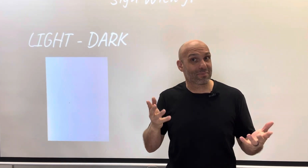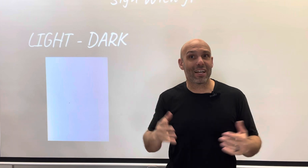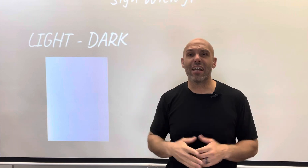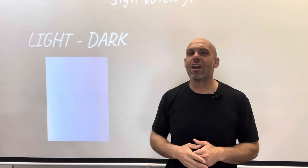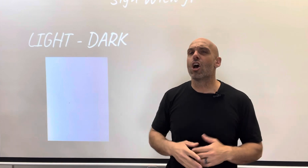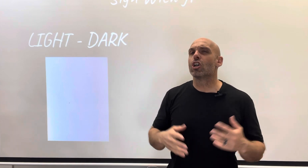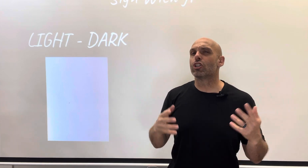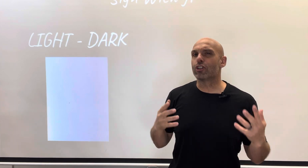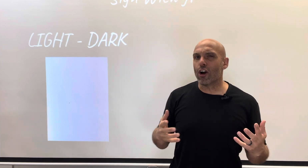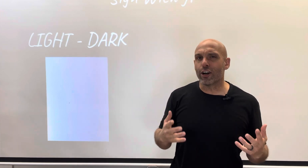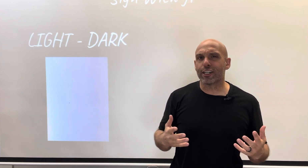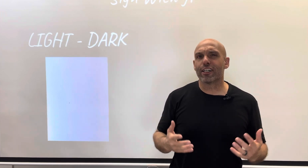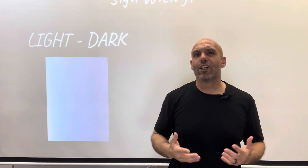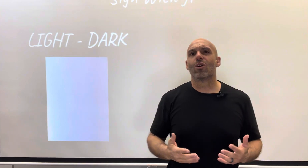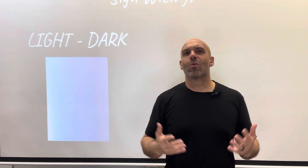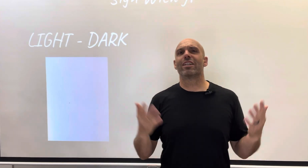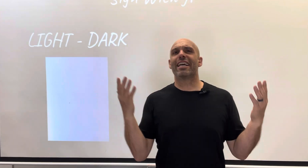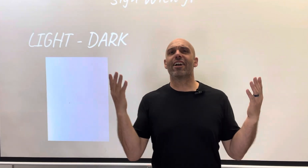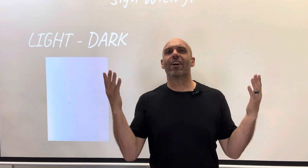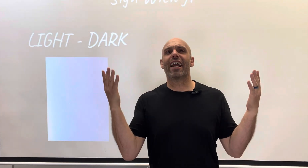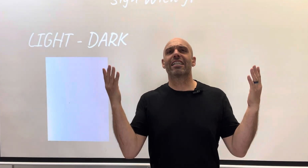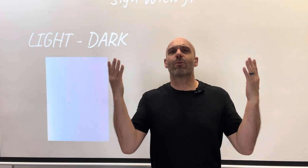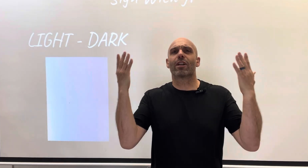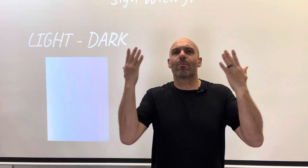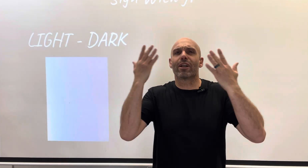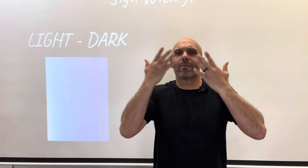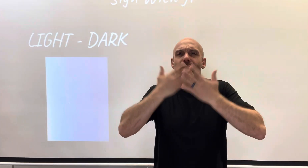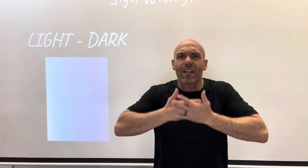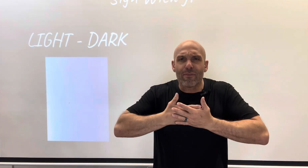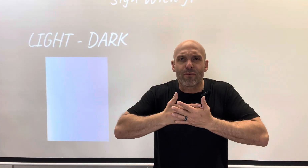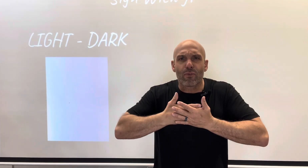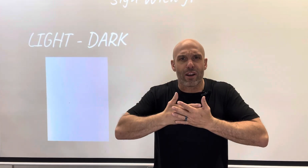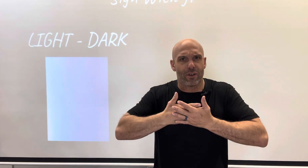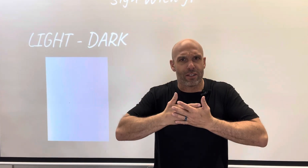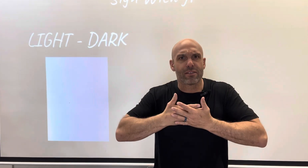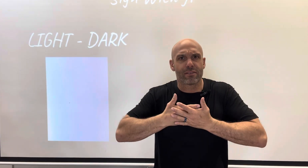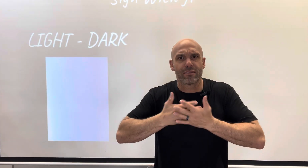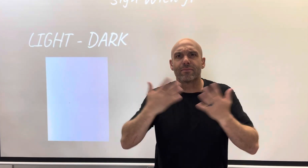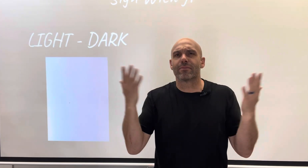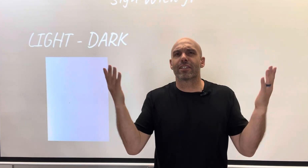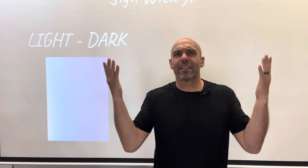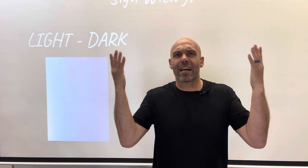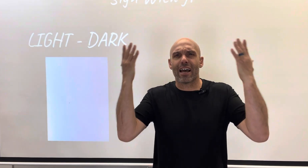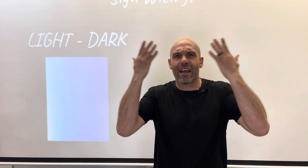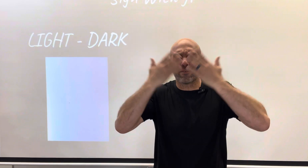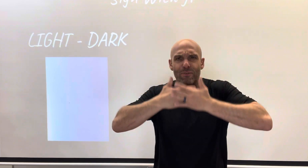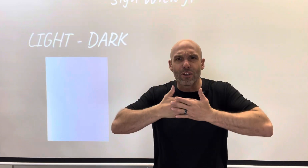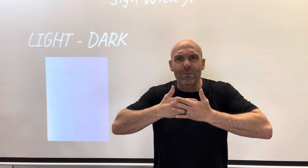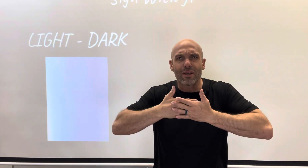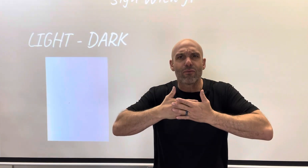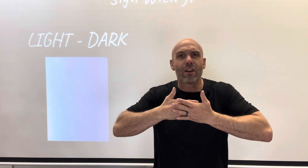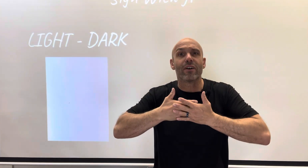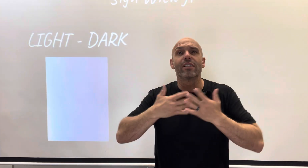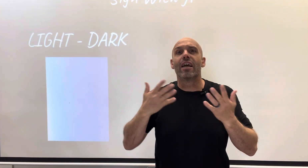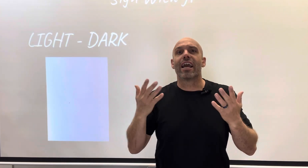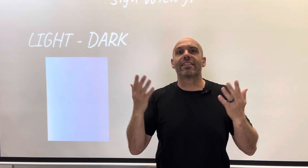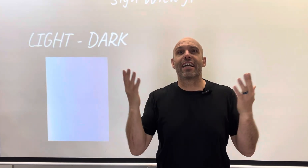okay? Dark, we're going to take our hands and we're going to bring them in front of us. Just like that, and fold them in front of us. It's like